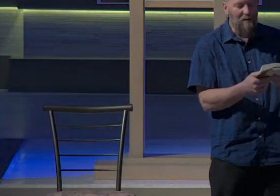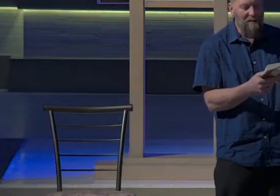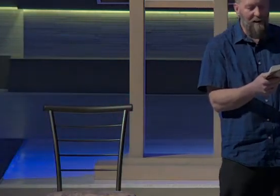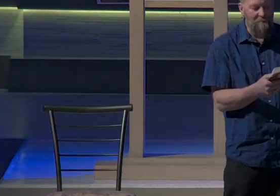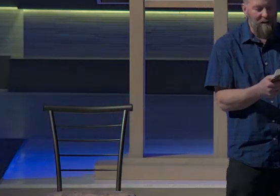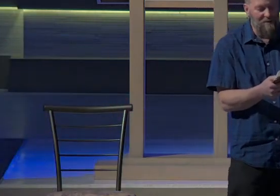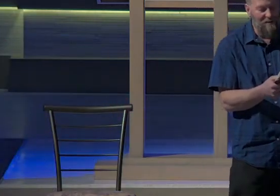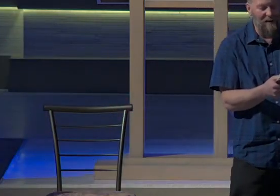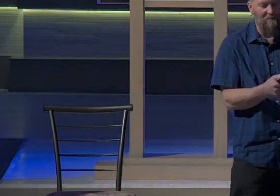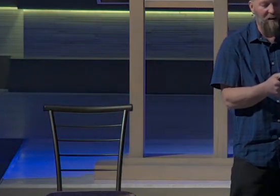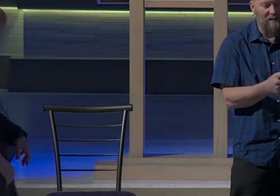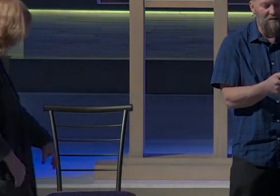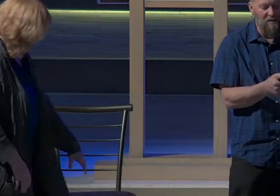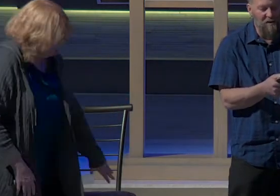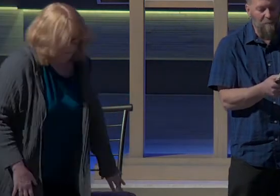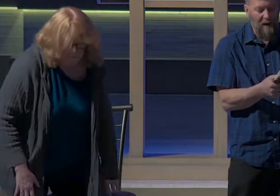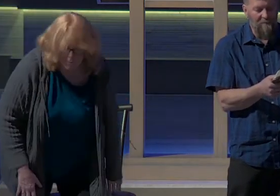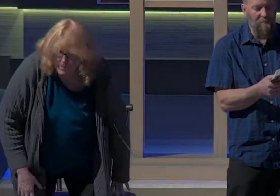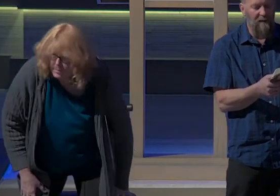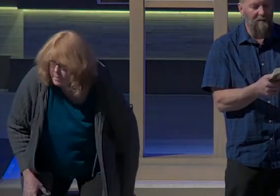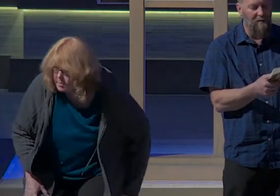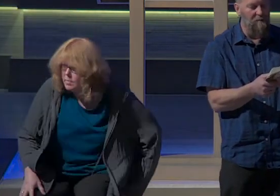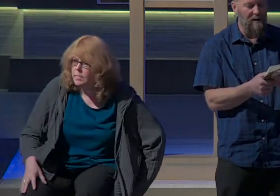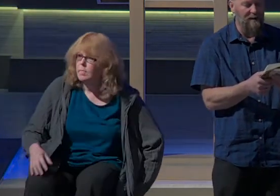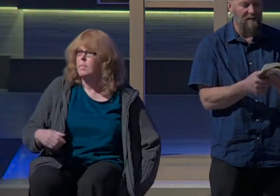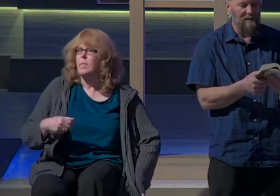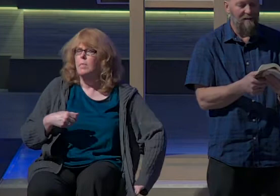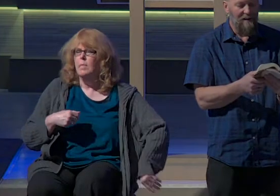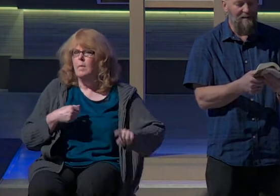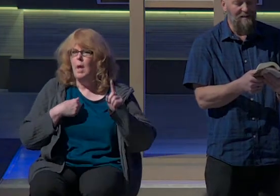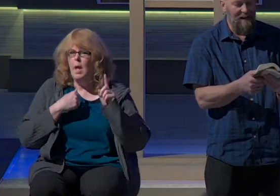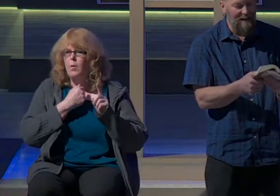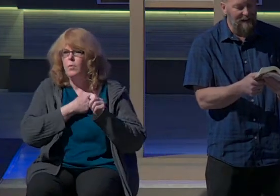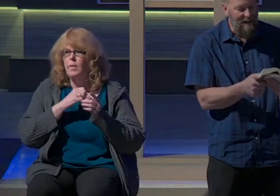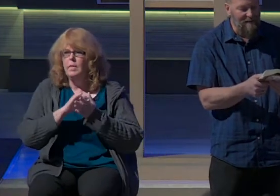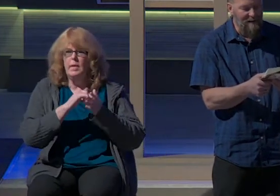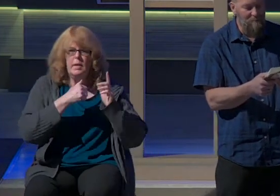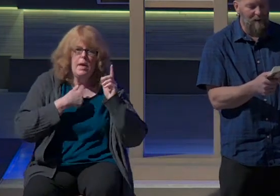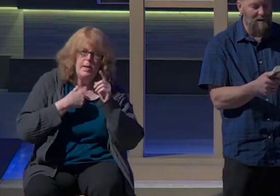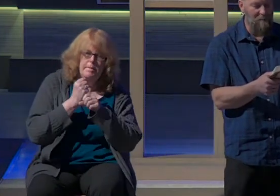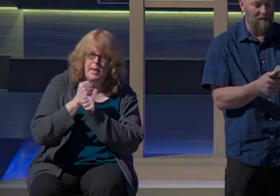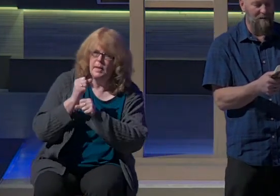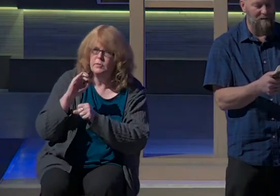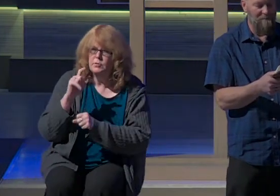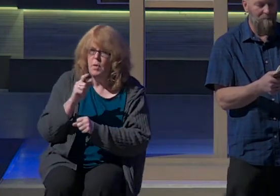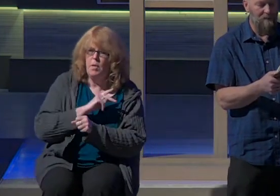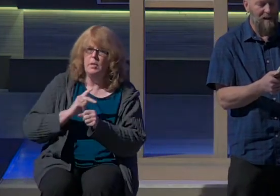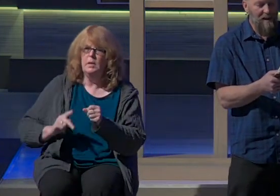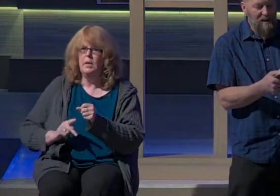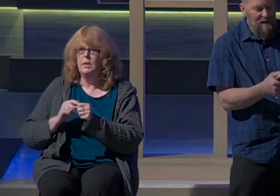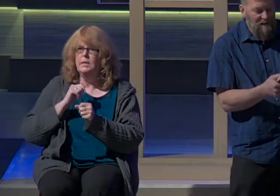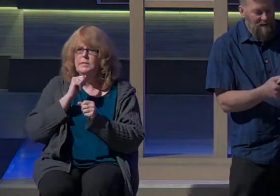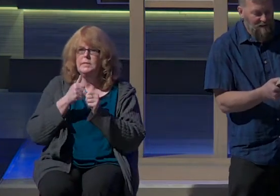I regret that I have made Saul king, for he has turned back from following me and has not carried out my commandments.